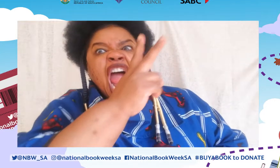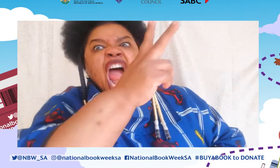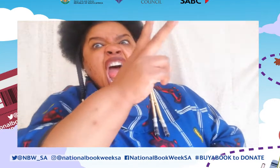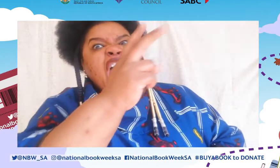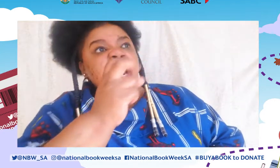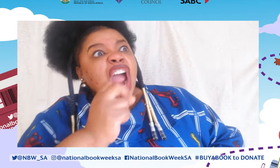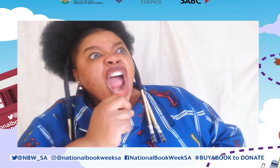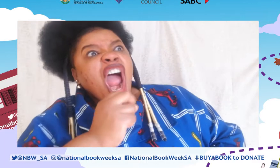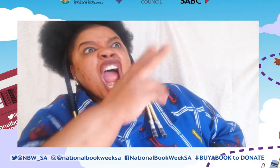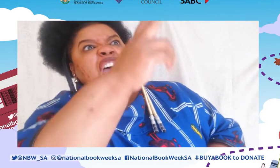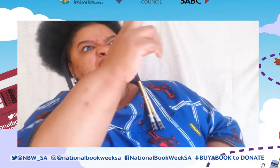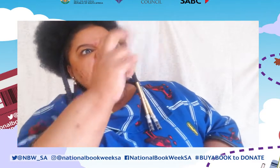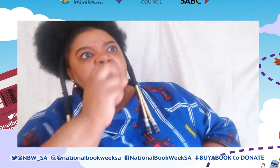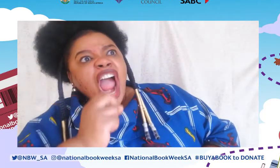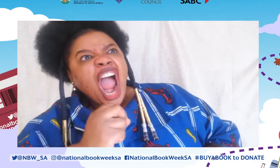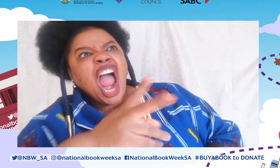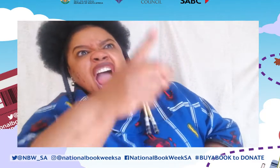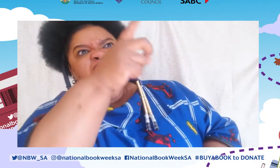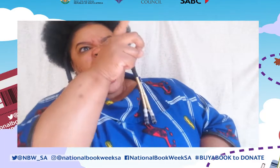shouting, hey!